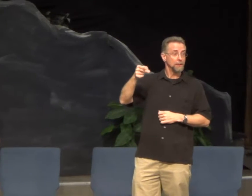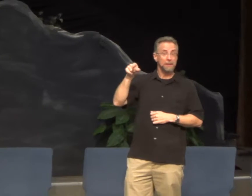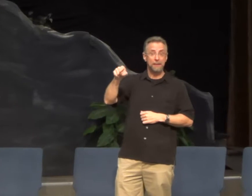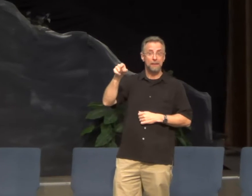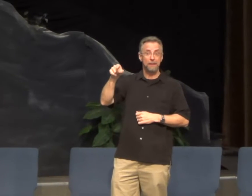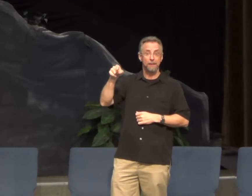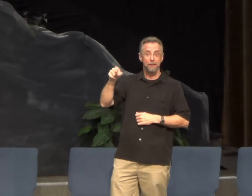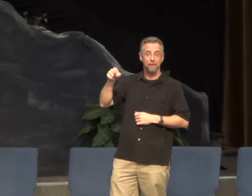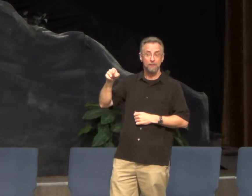Corinth.